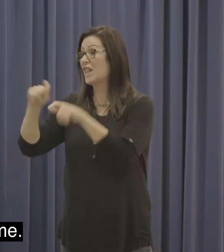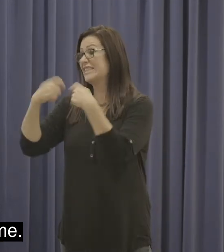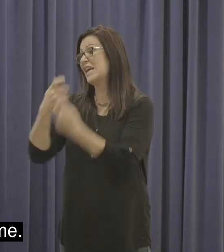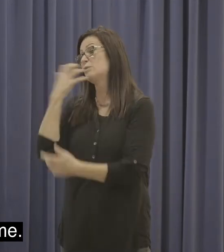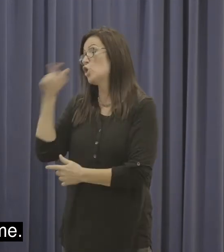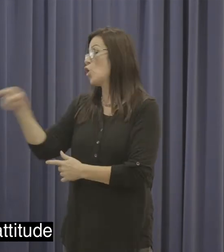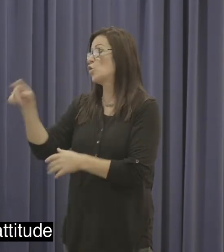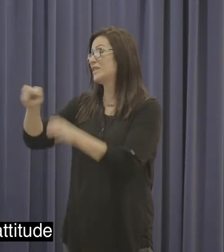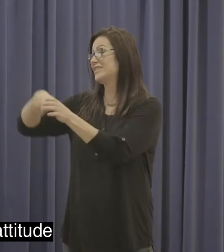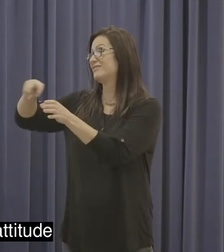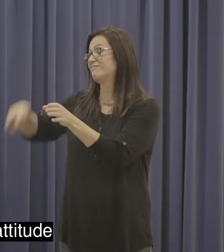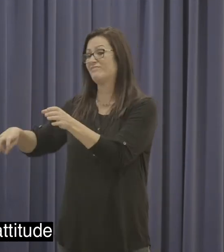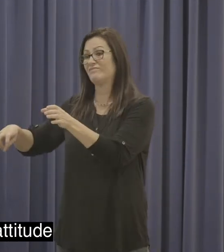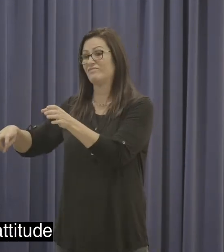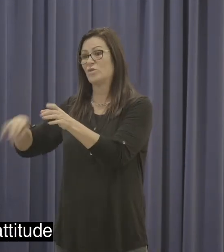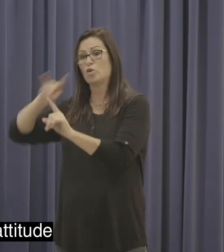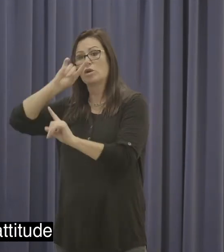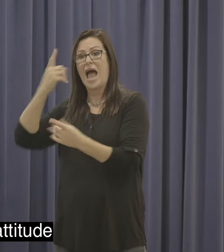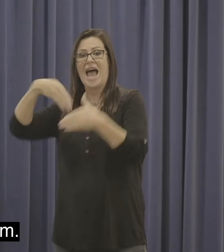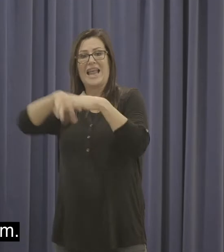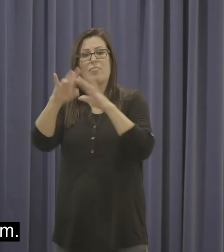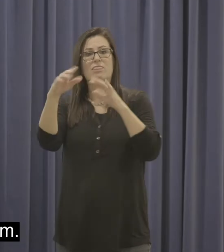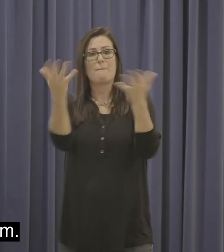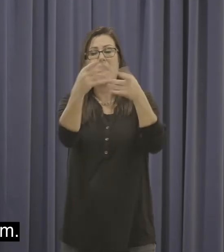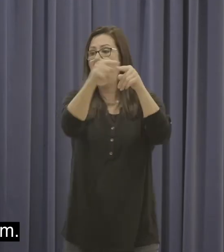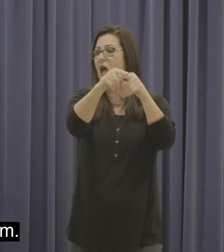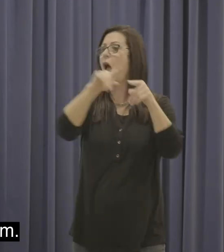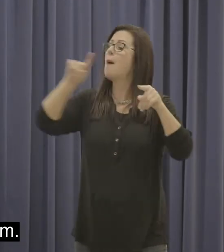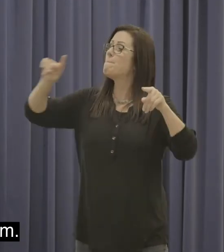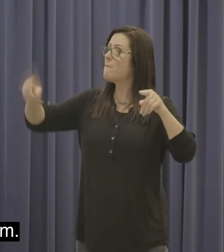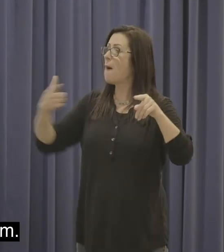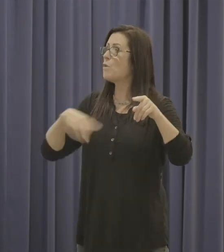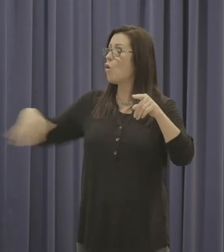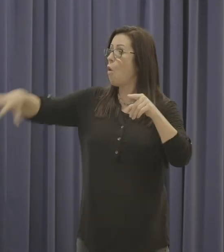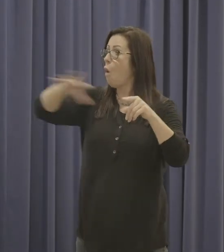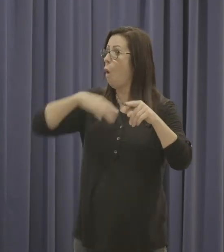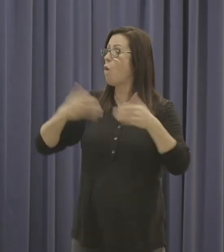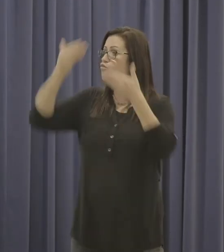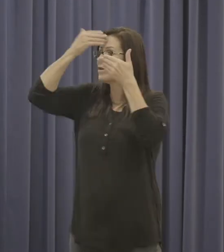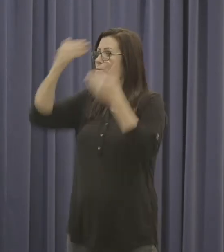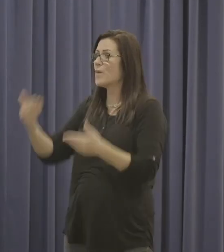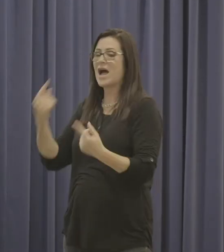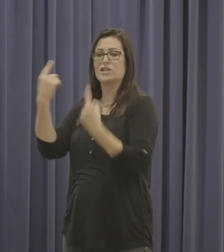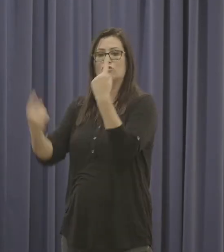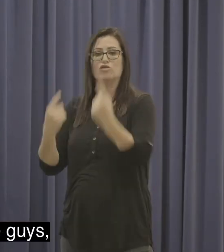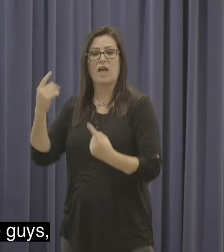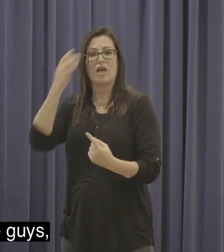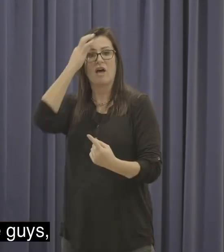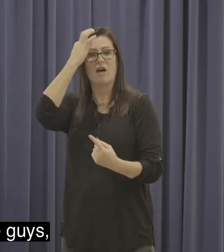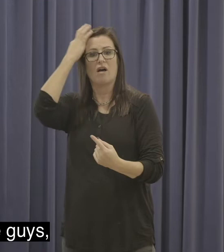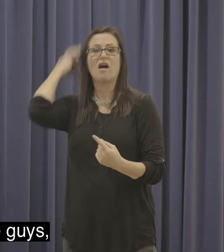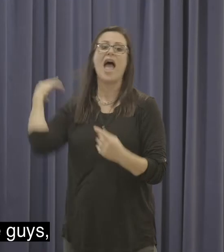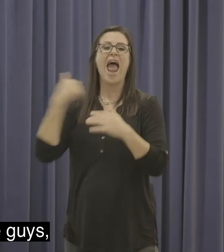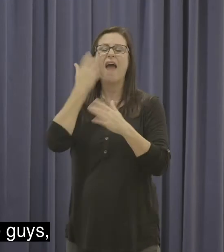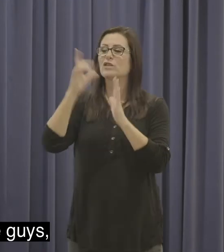that game, but because of the mentality and attitude we all have built within our team, and every single time I had to